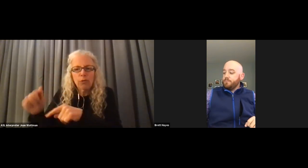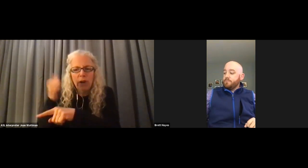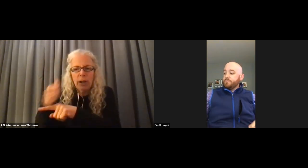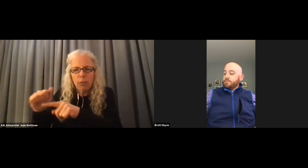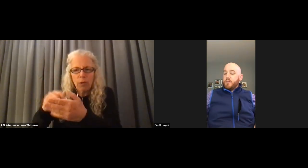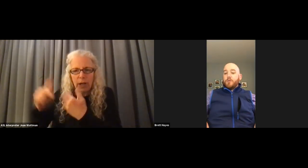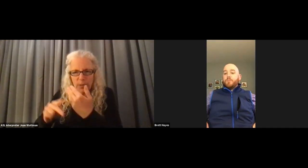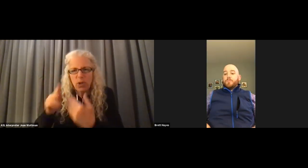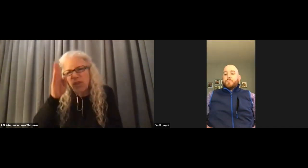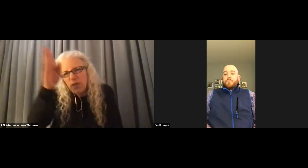Thank you.